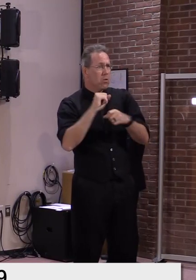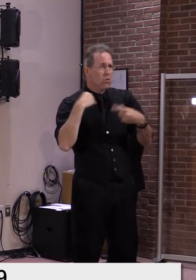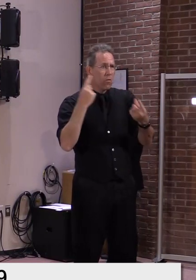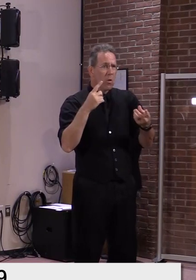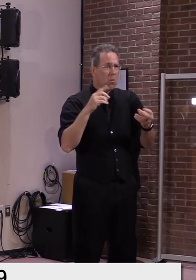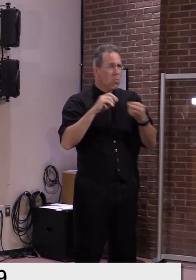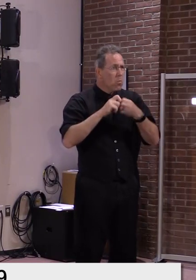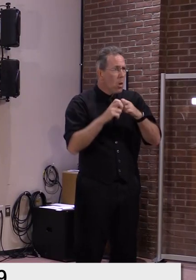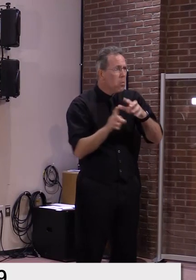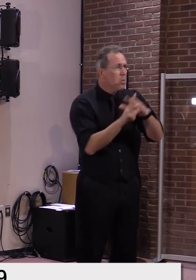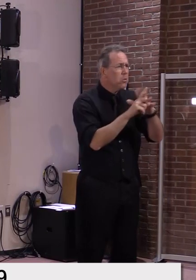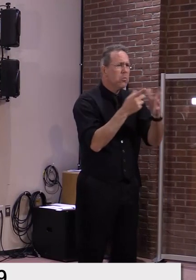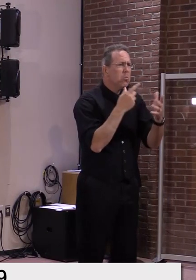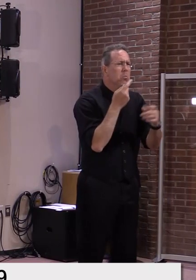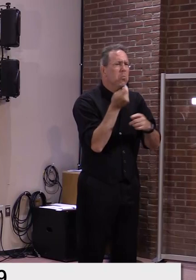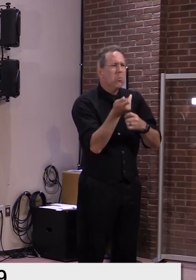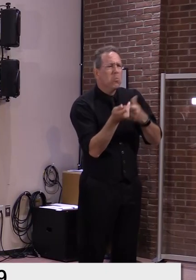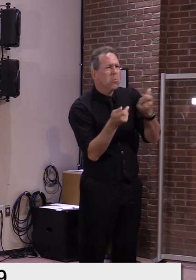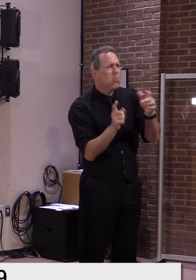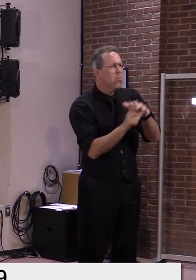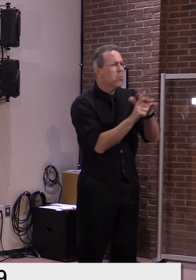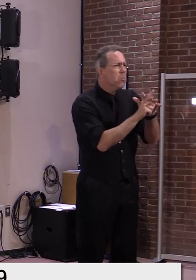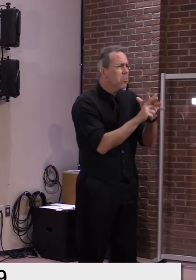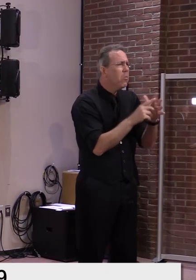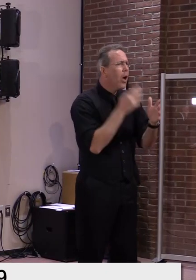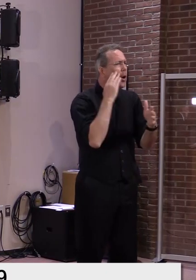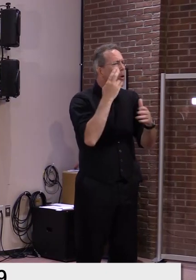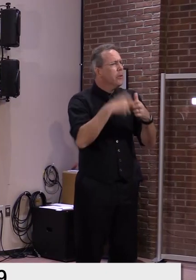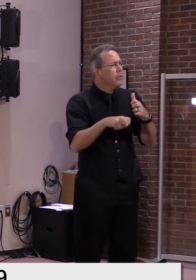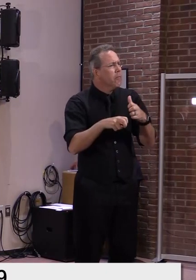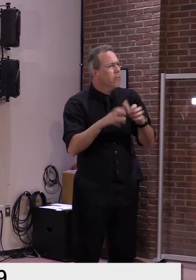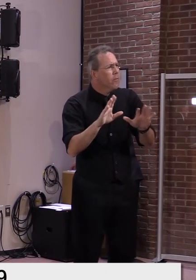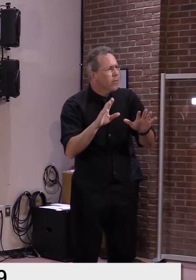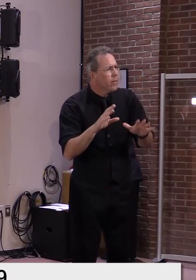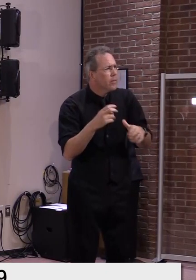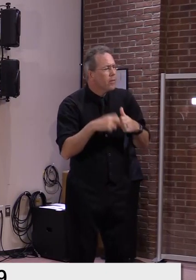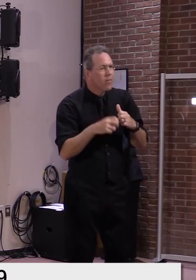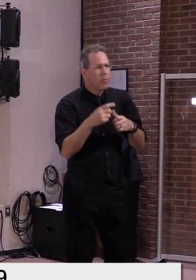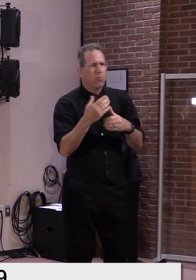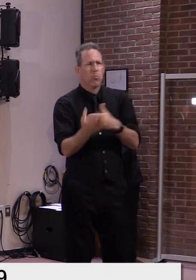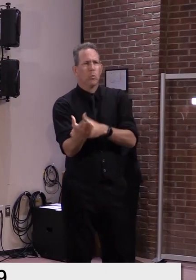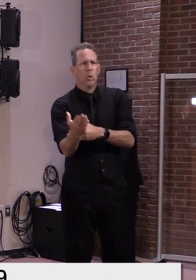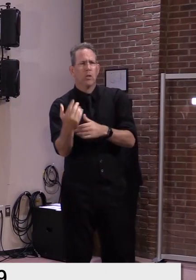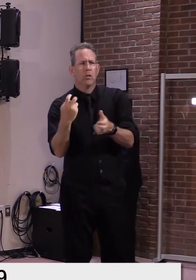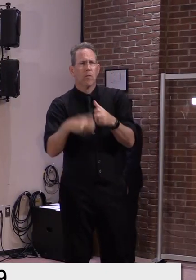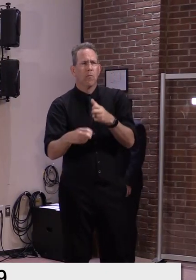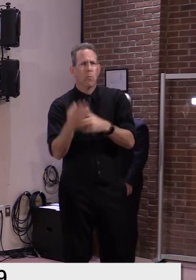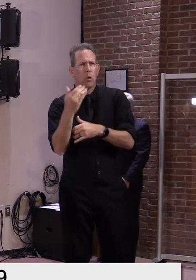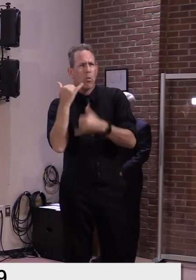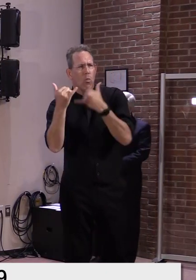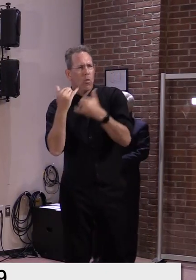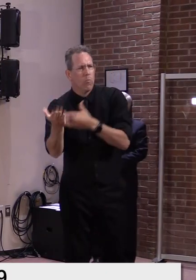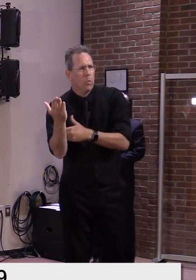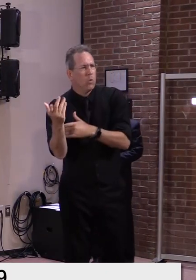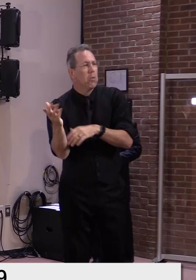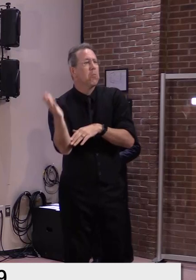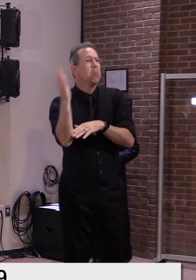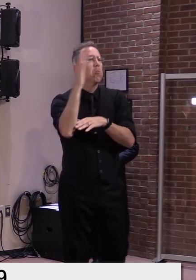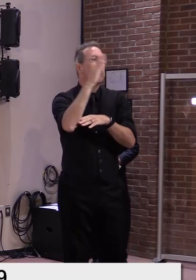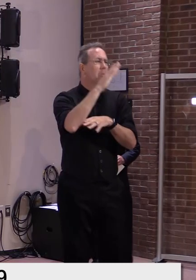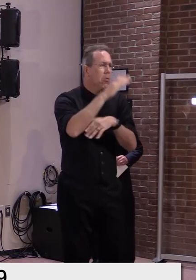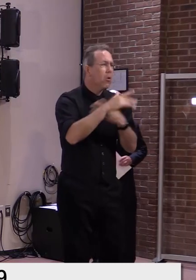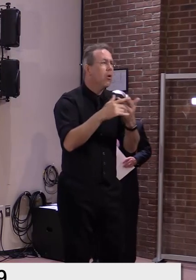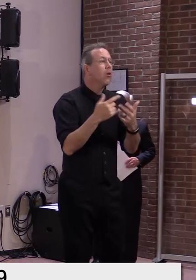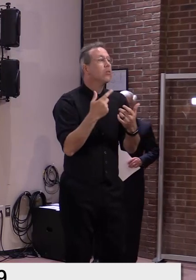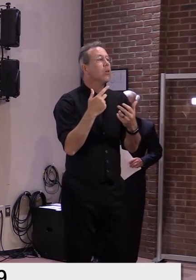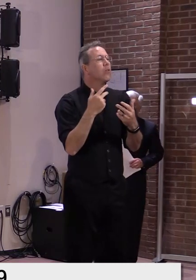day when they call. Our average wait time across all our lines is actually less than 10 minutes typically. But if